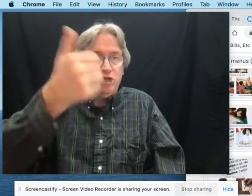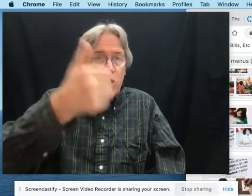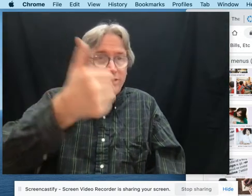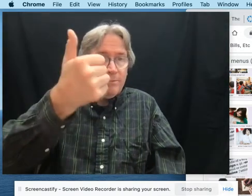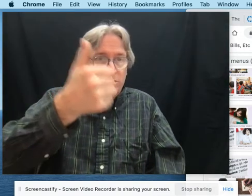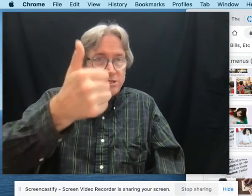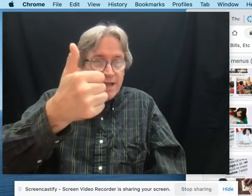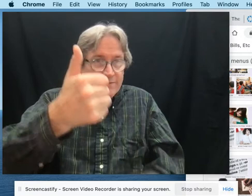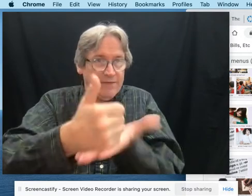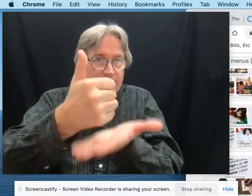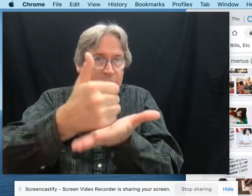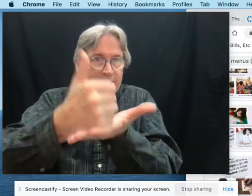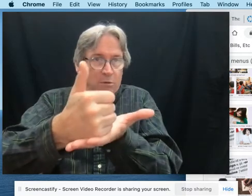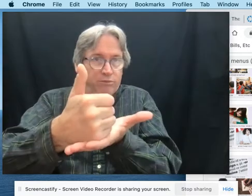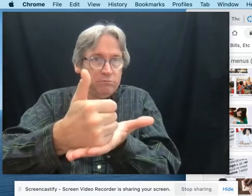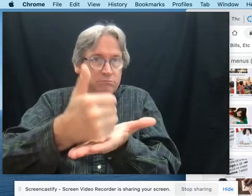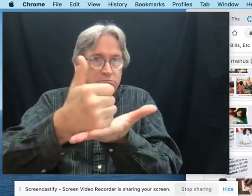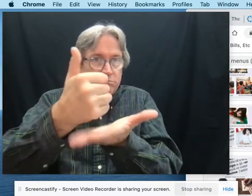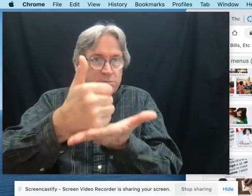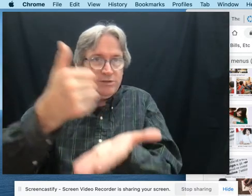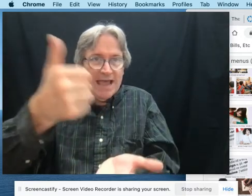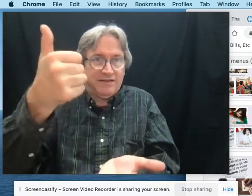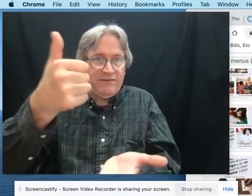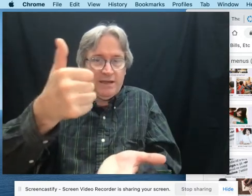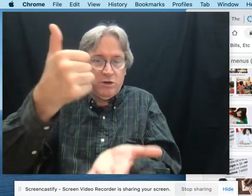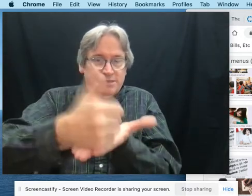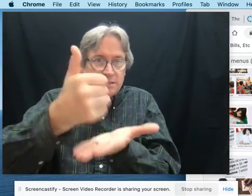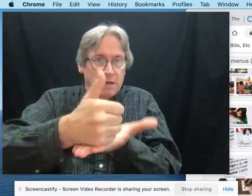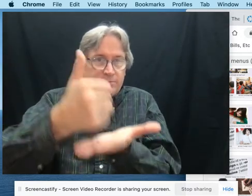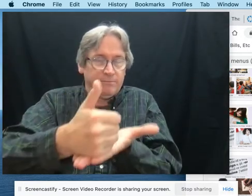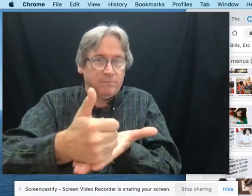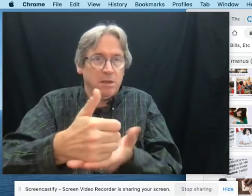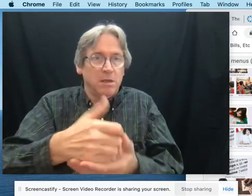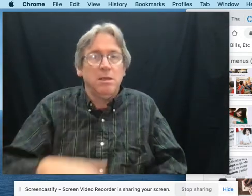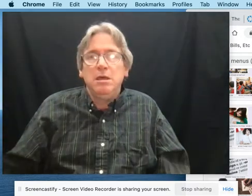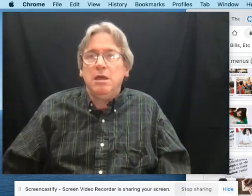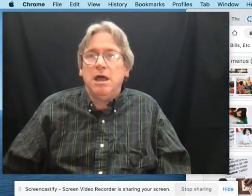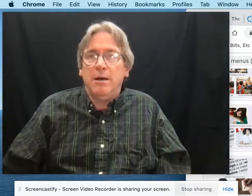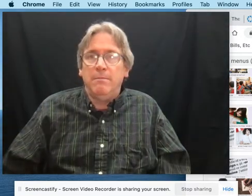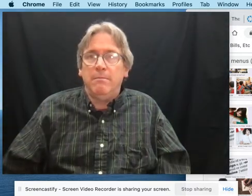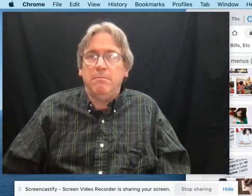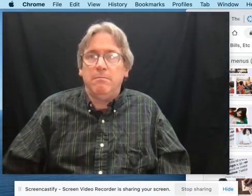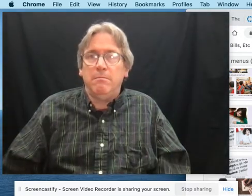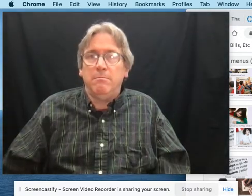I'm showing the person that I'm going to help. So the active hand goes on top.